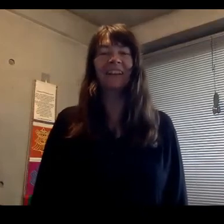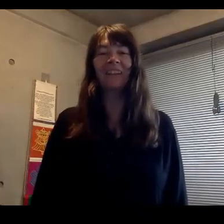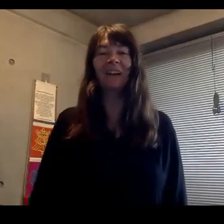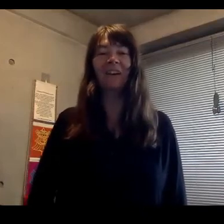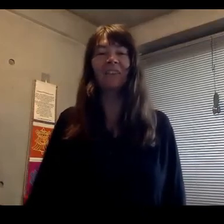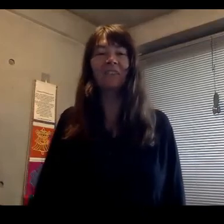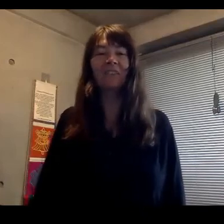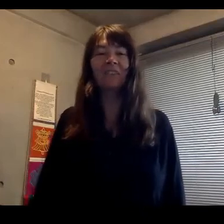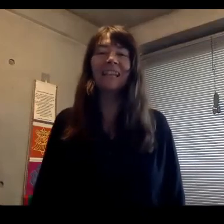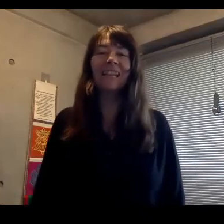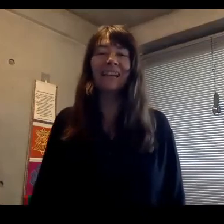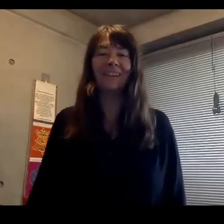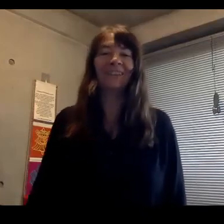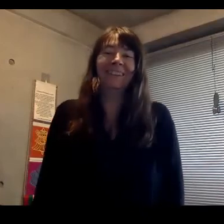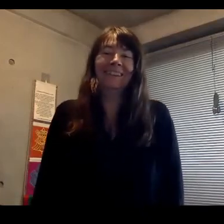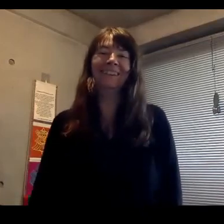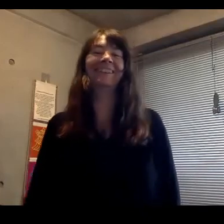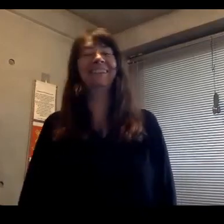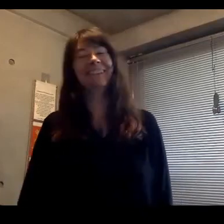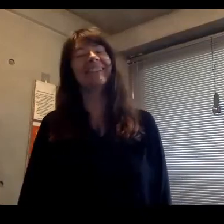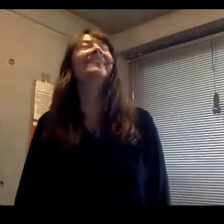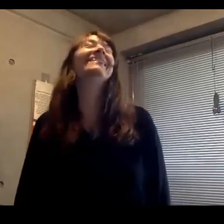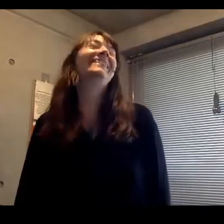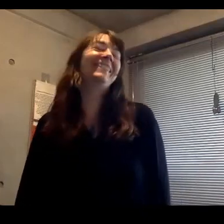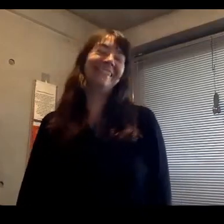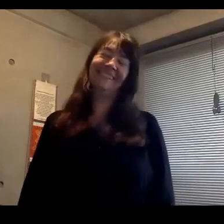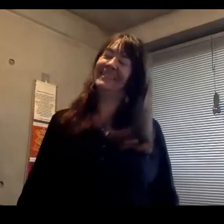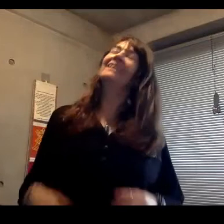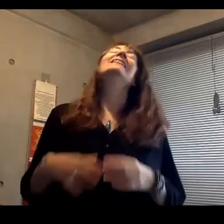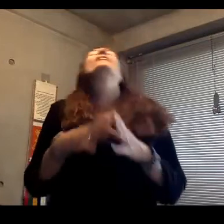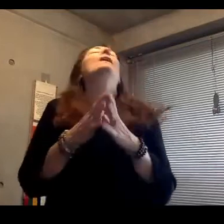All right, here we go. See you later.